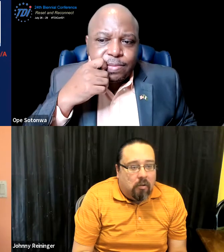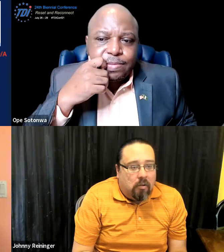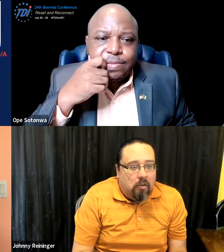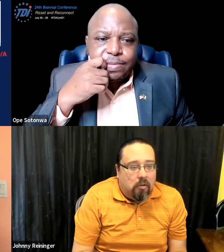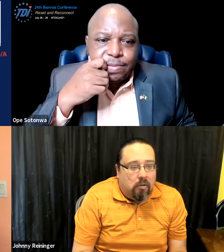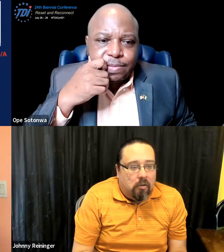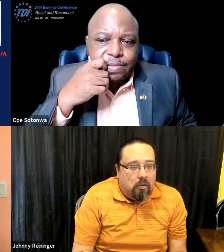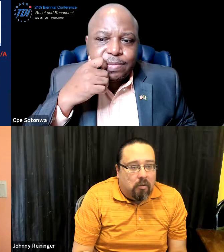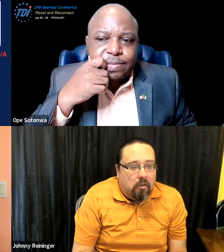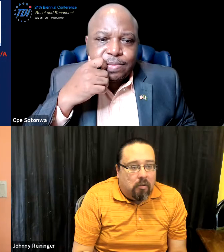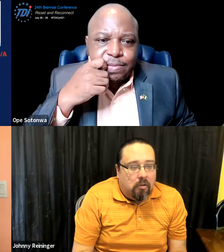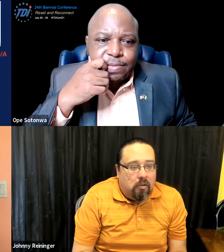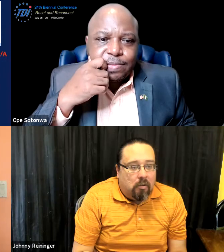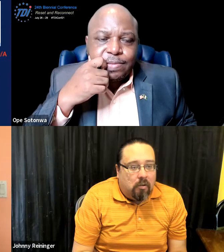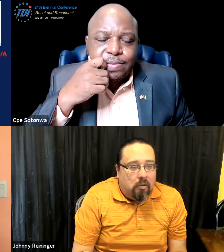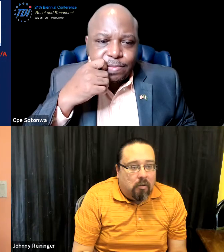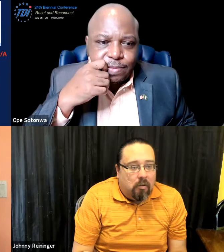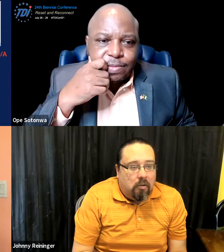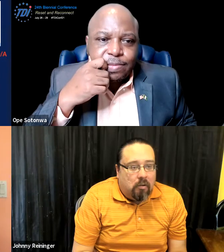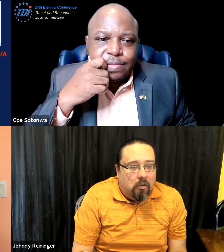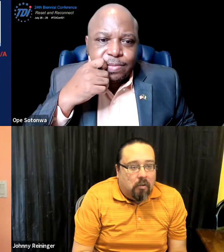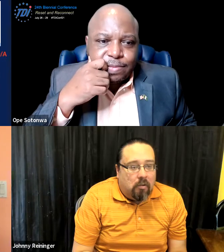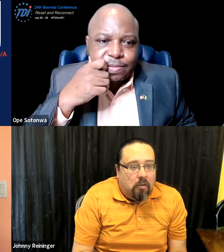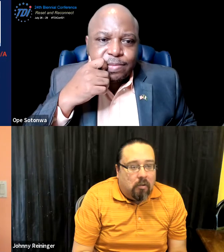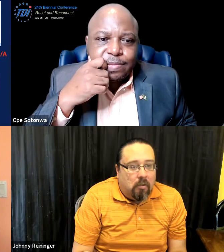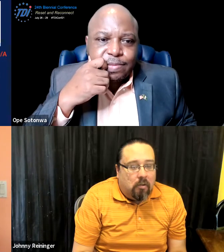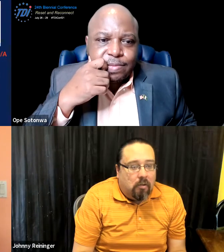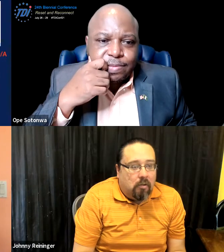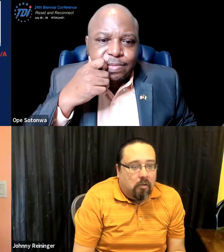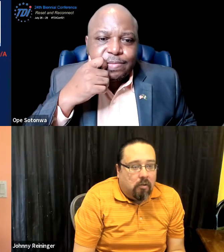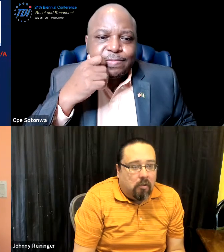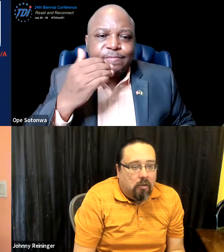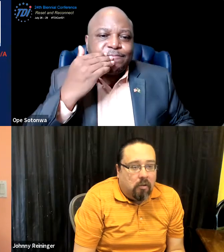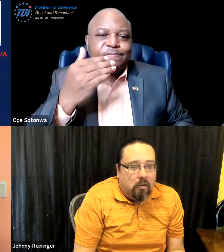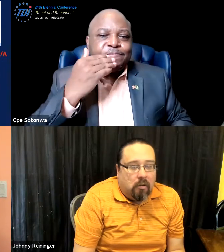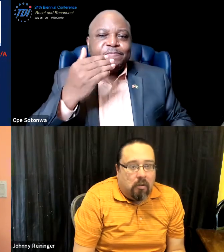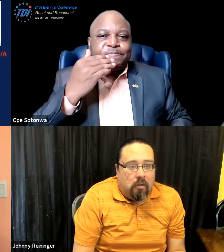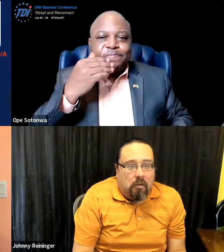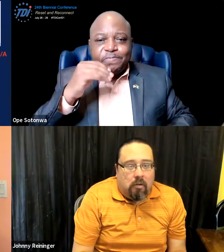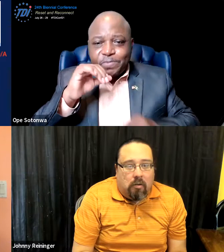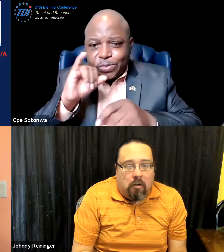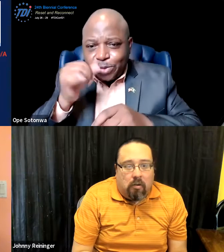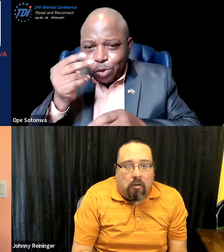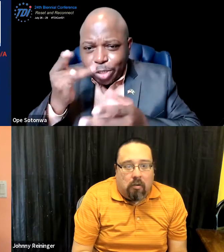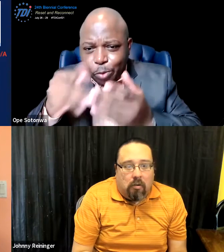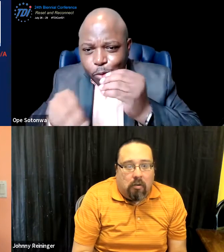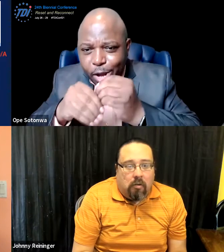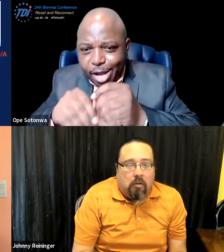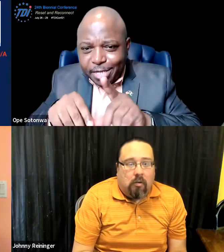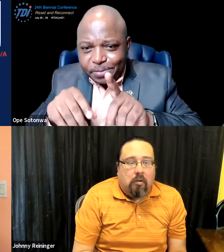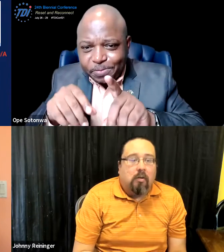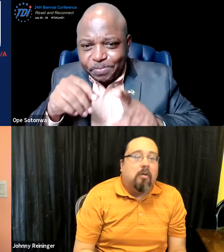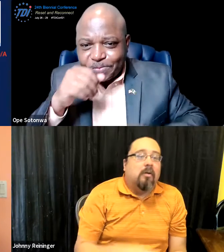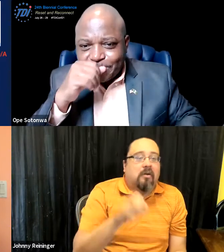use VCO, ZVRS, CapTel, all sorts of different products, just to show how they work and how they operate. Definitely. Thank you. Thank